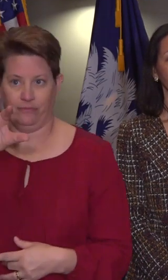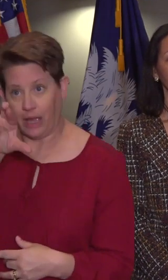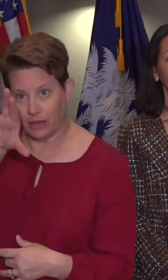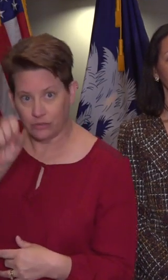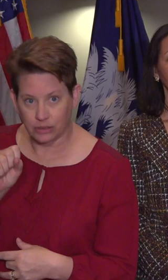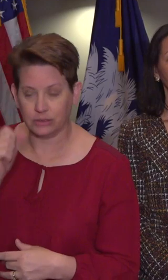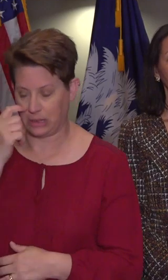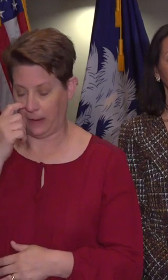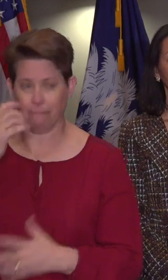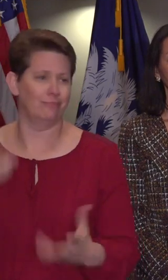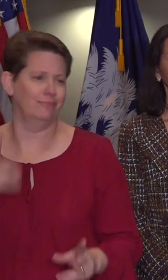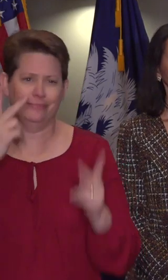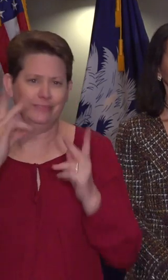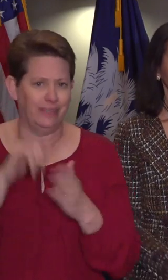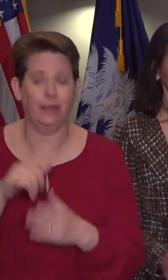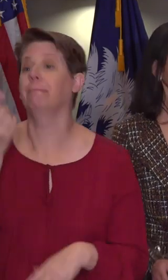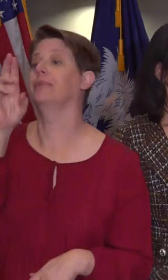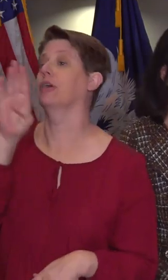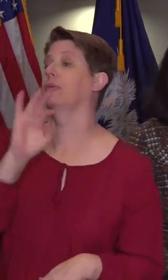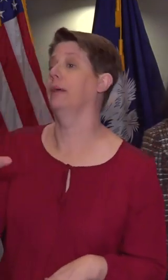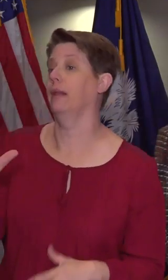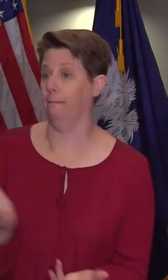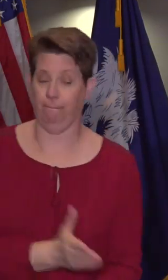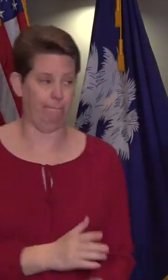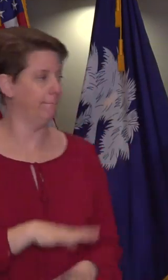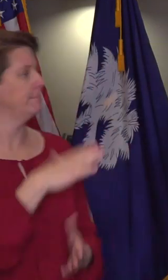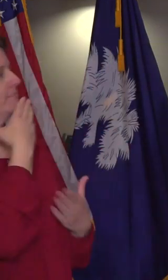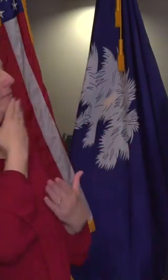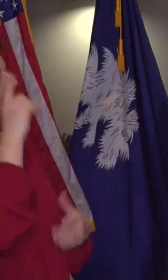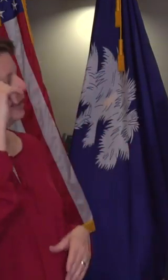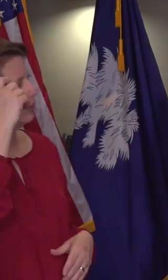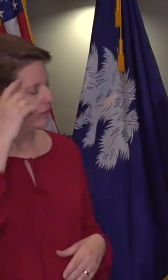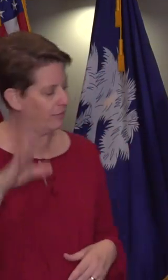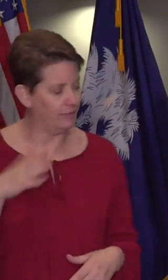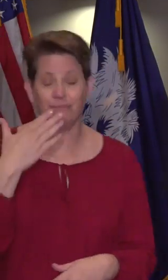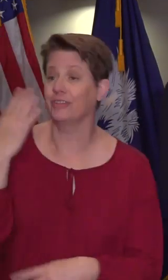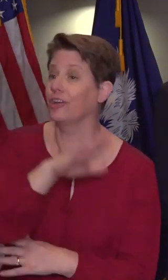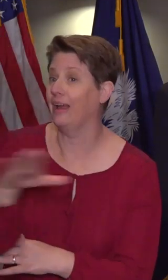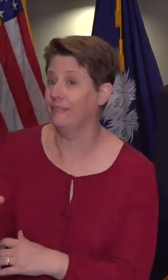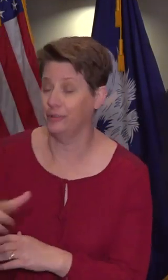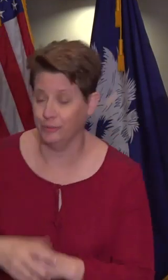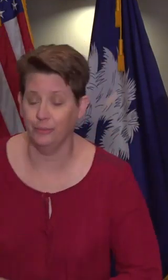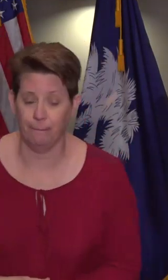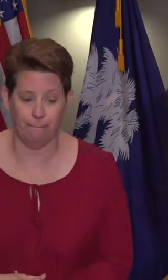have seen that. Dr. Bell. Thank you, Governor. Good afternoon.